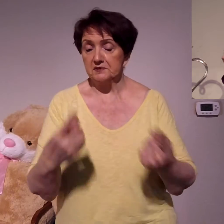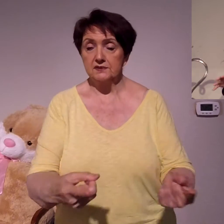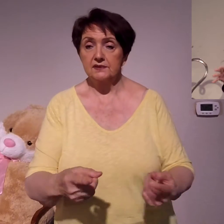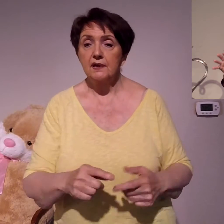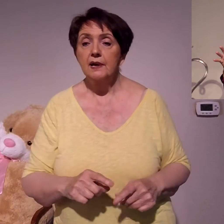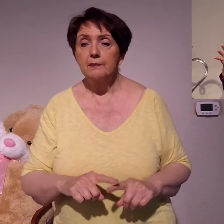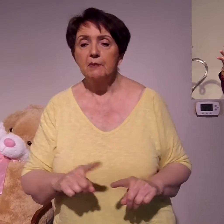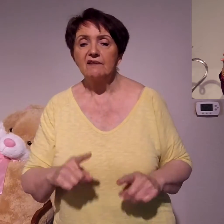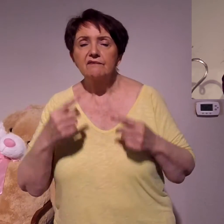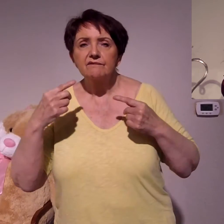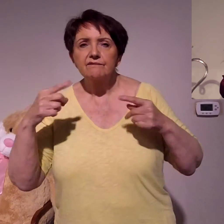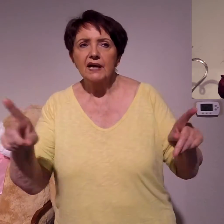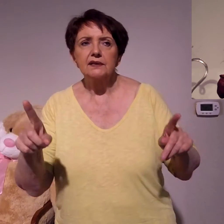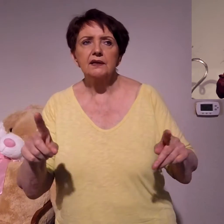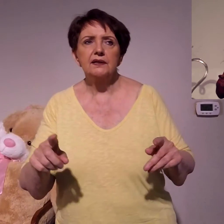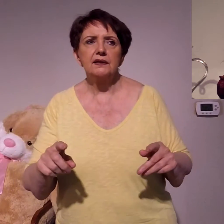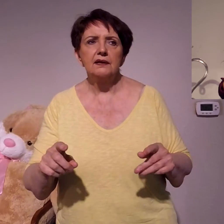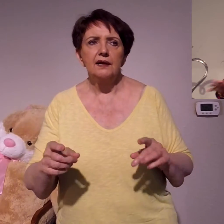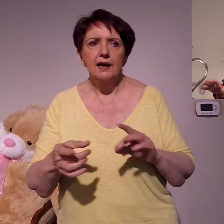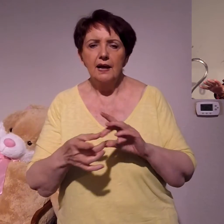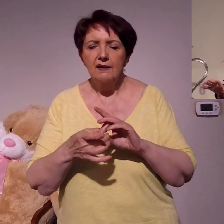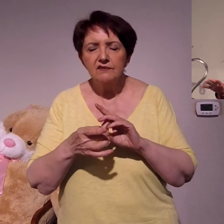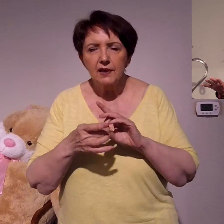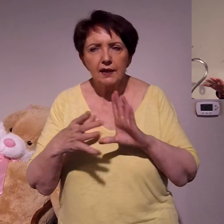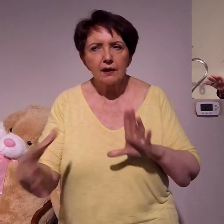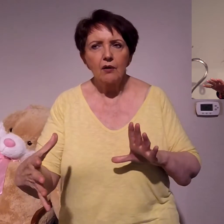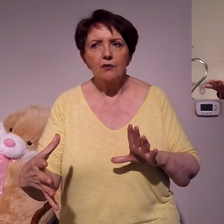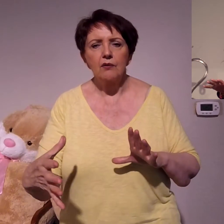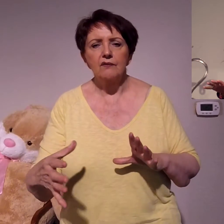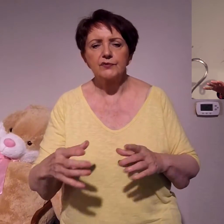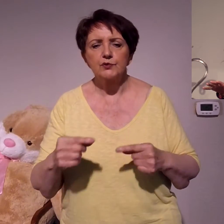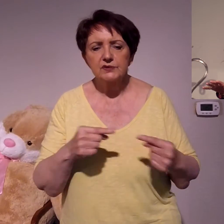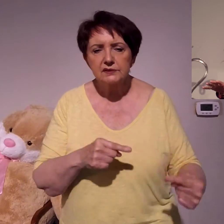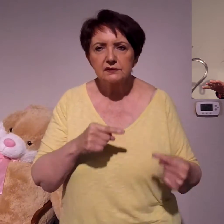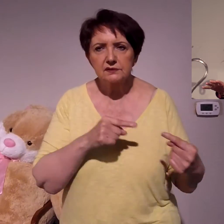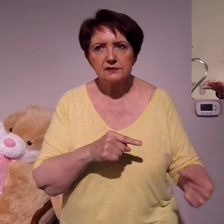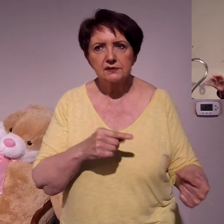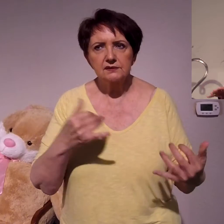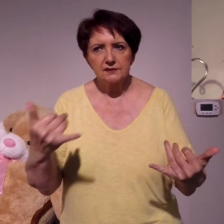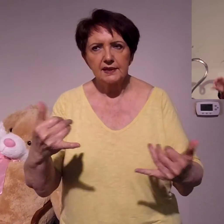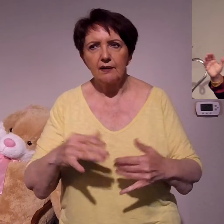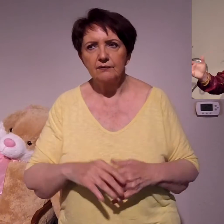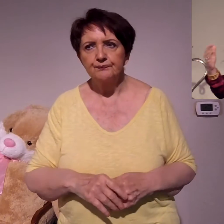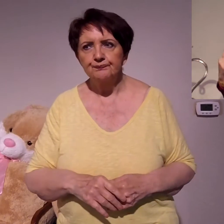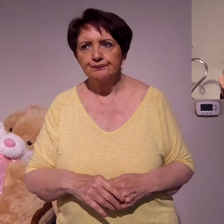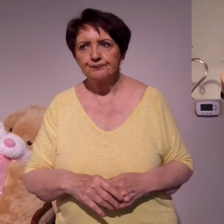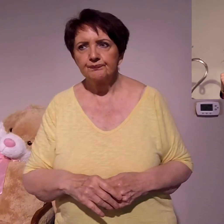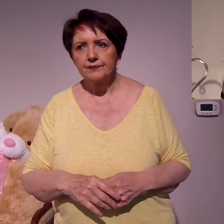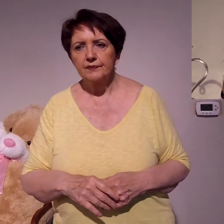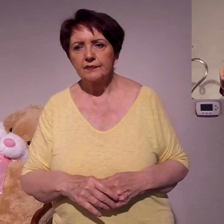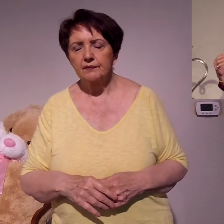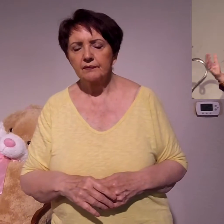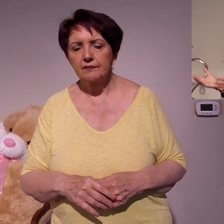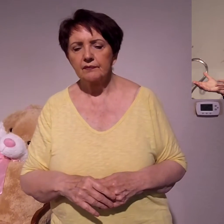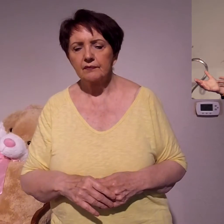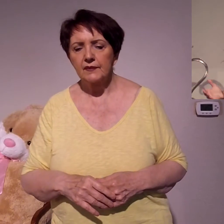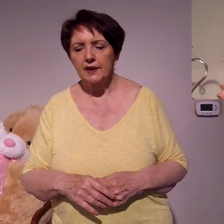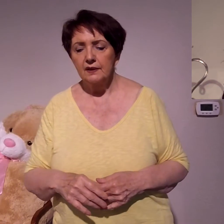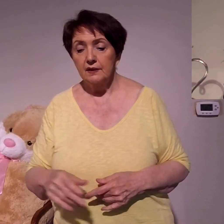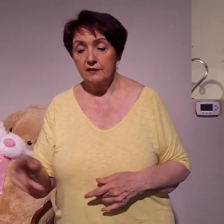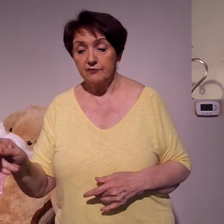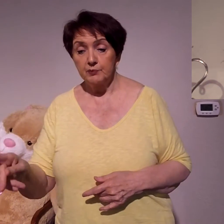finally begun and have let go of most of the resistance now, where when it's pointed out by